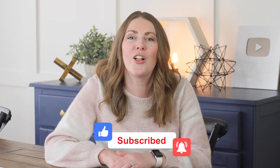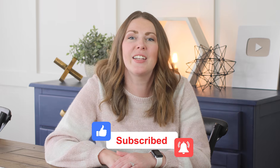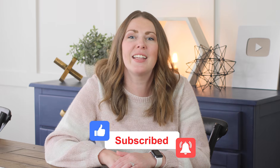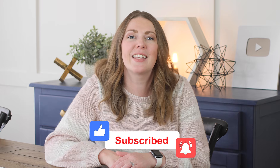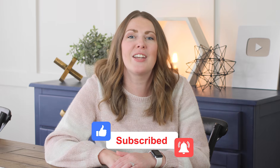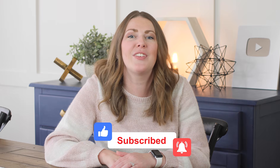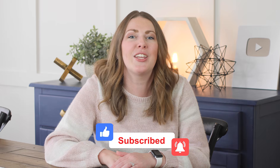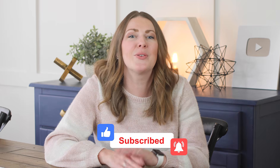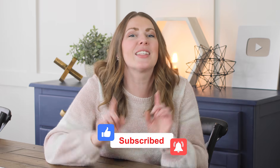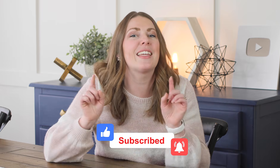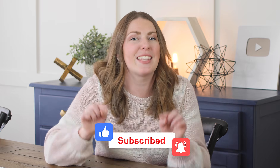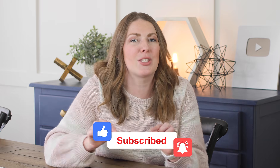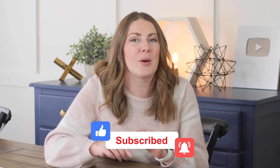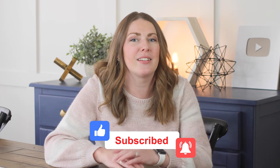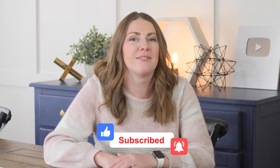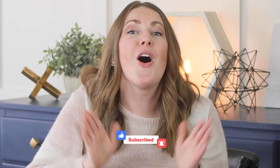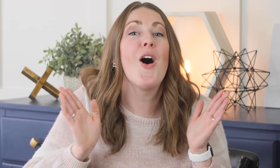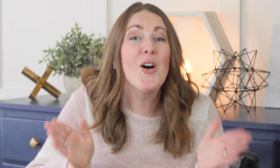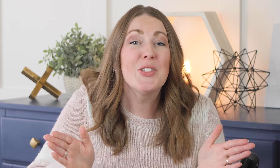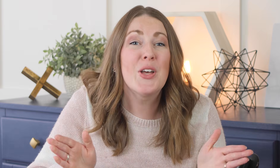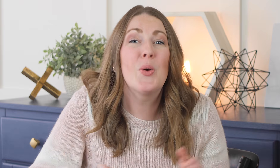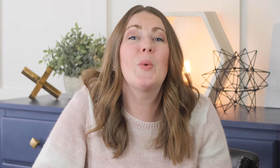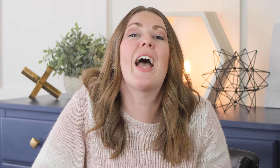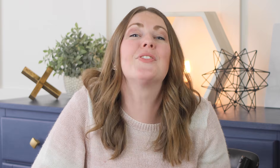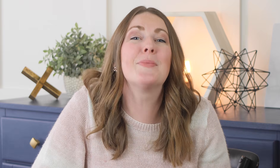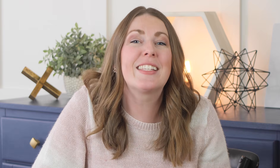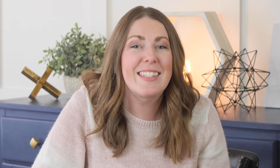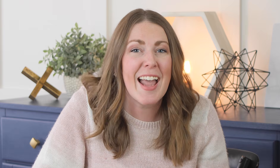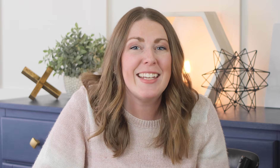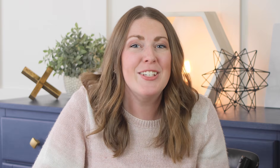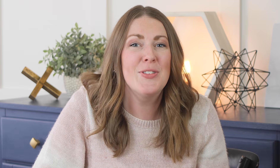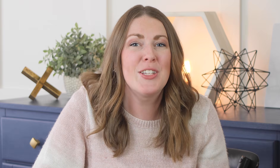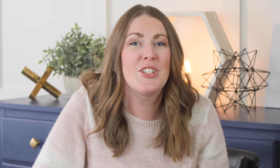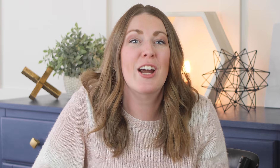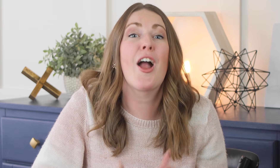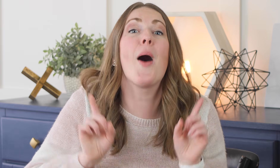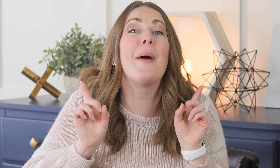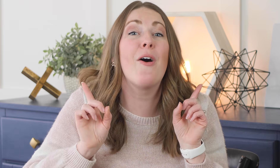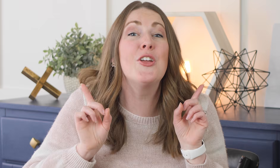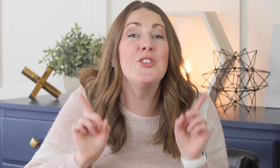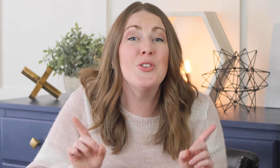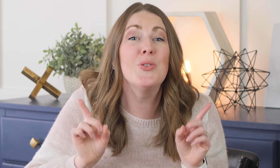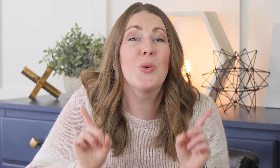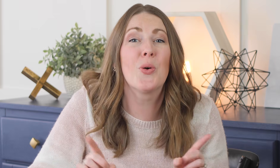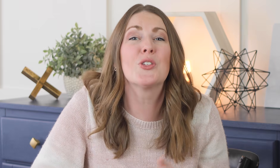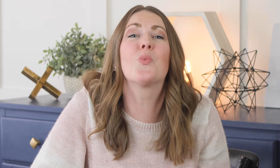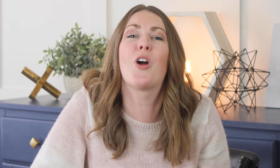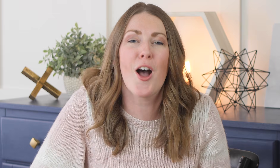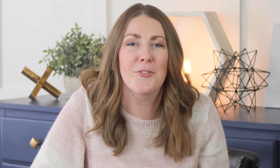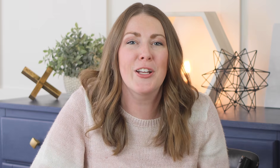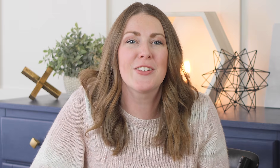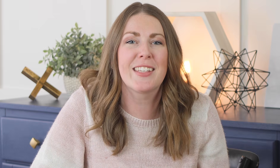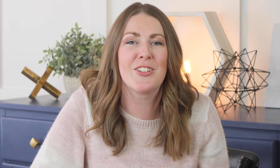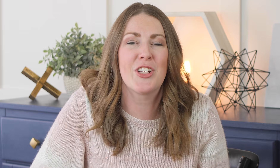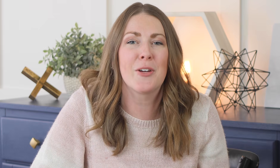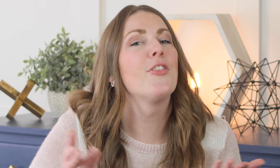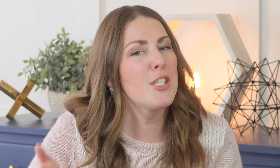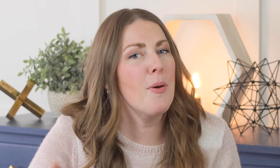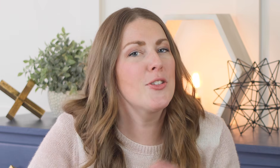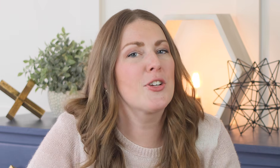holiday sign videos like this one. Also, we have some exciting news to share about a new course we're offering on Skillshare, the sponsor of